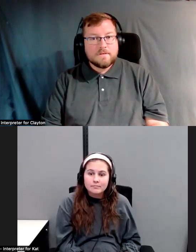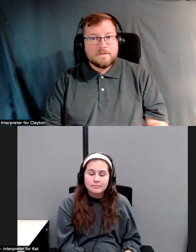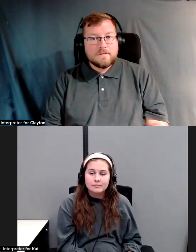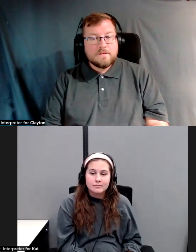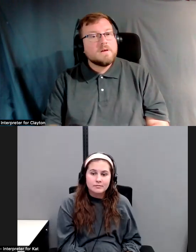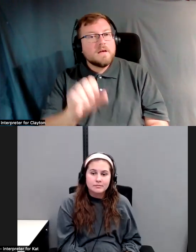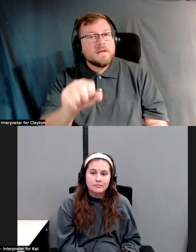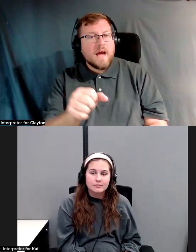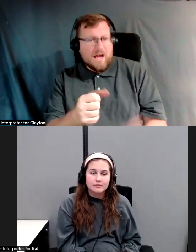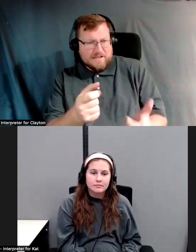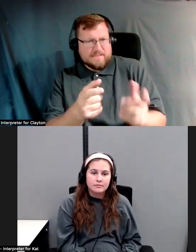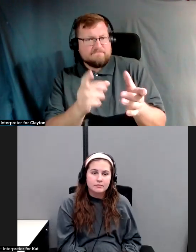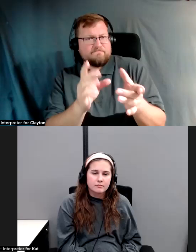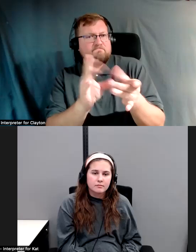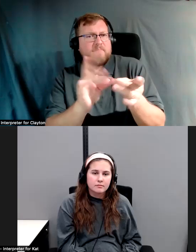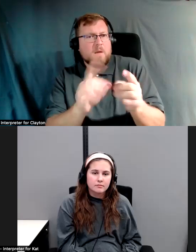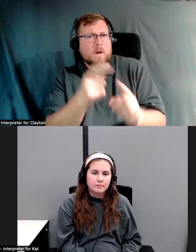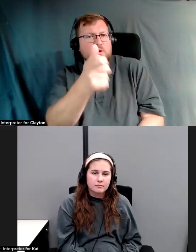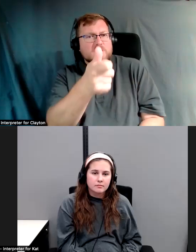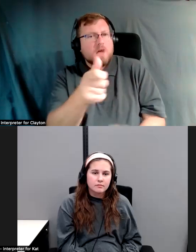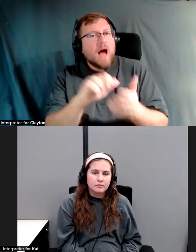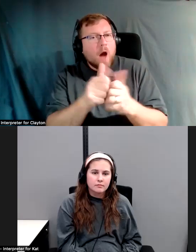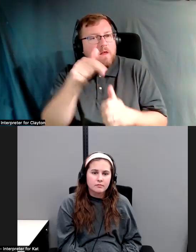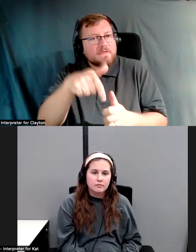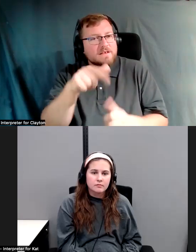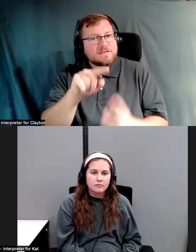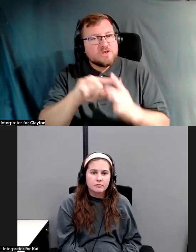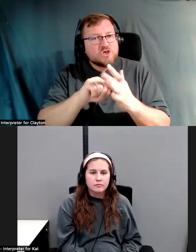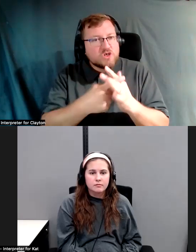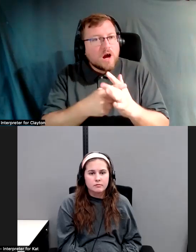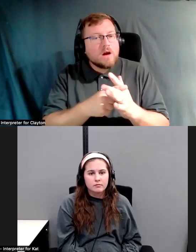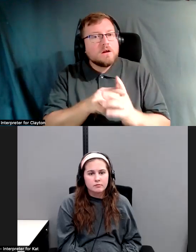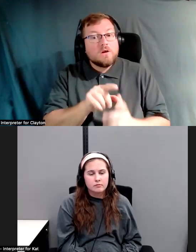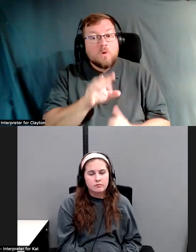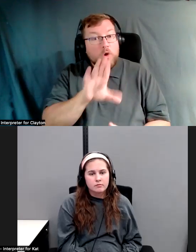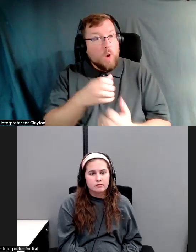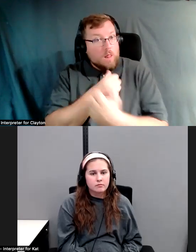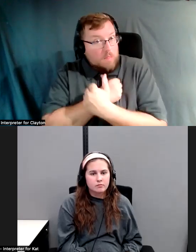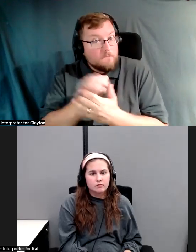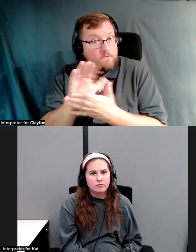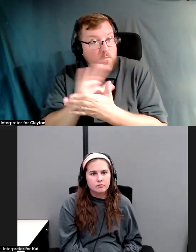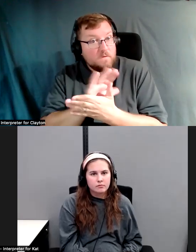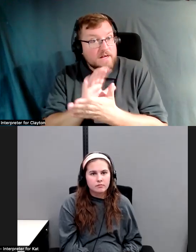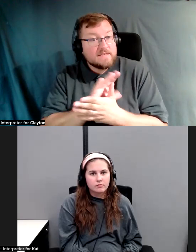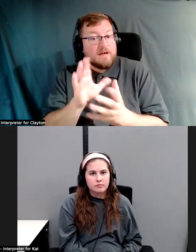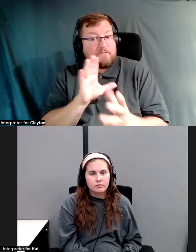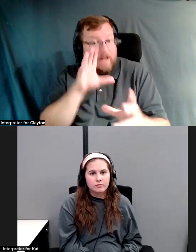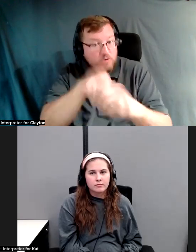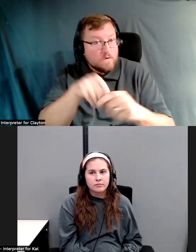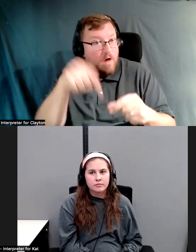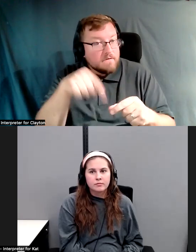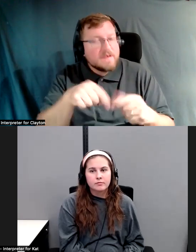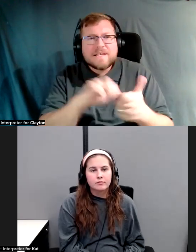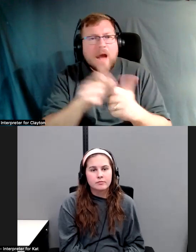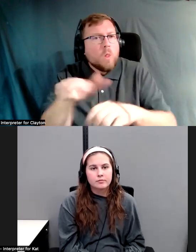Yeah, I mean, tell me a little bit about yourself. How did the podcast start? And was it your love for movies that brought you into it? And how long have you been